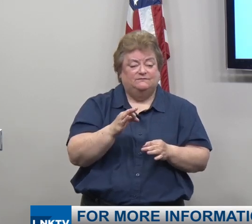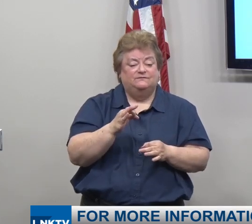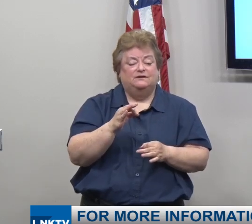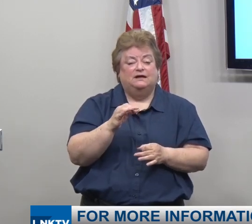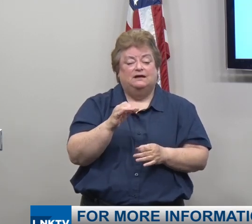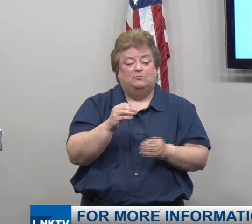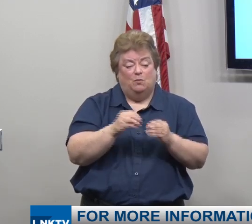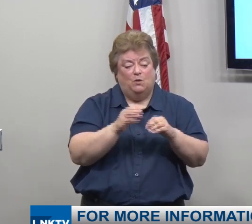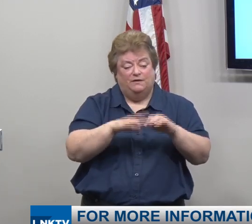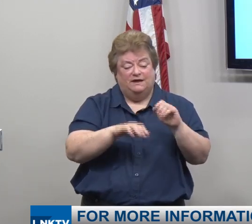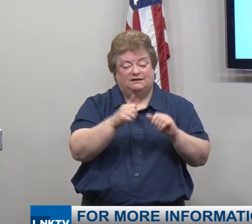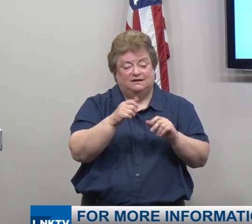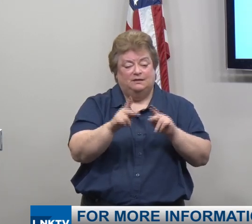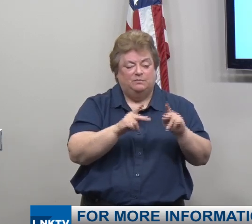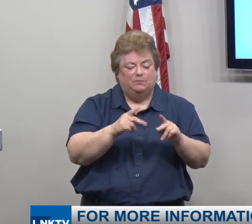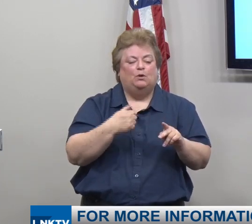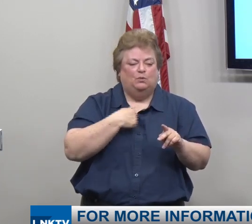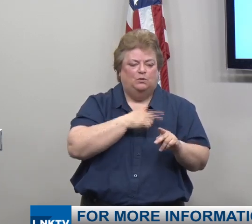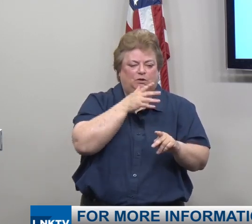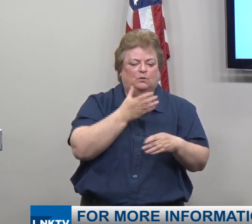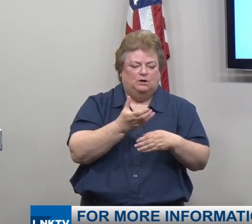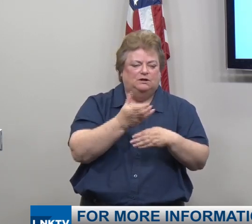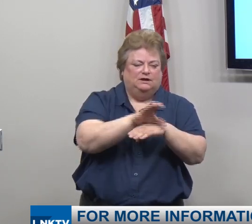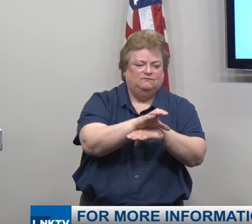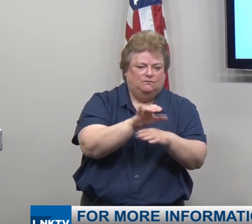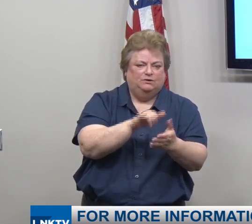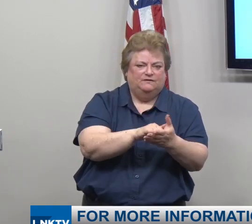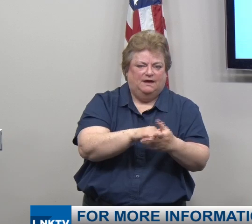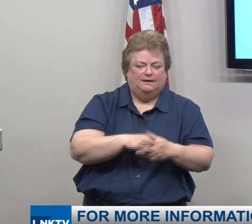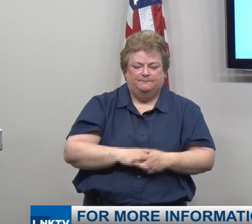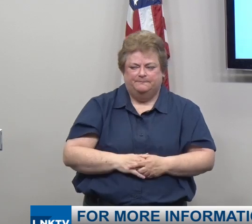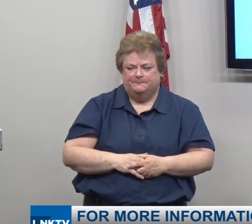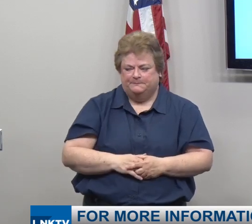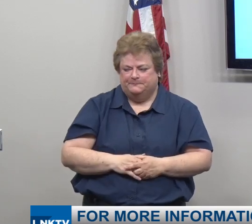health measure would be enforced, could be enforced.